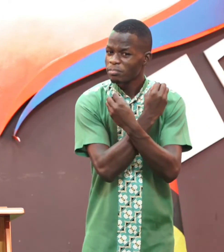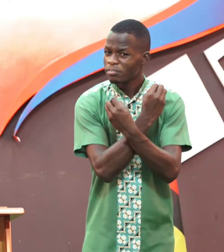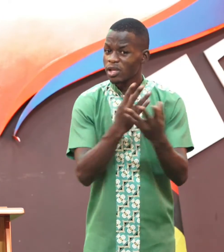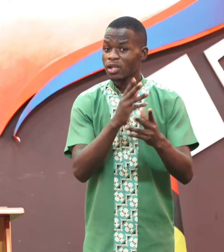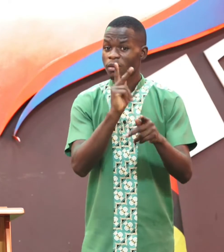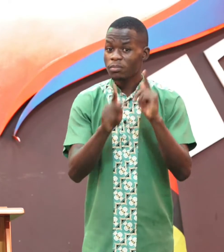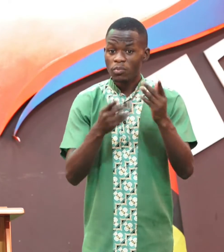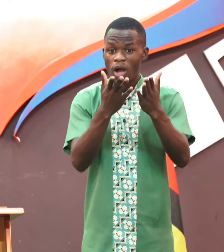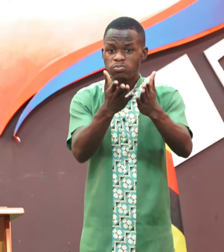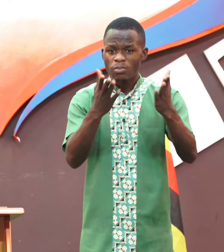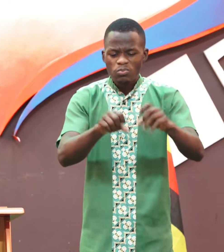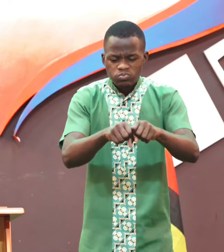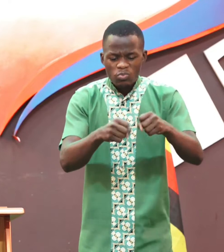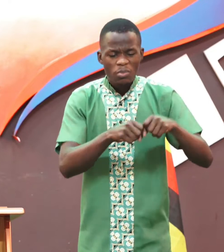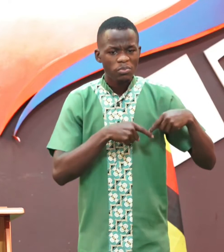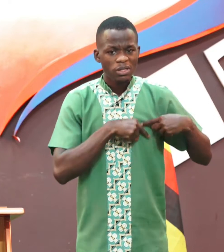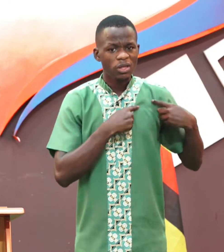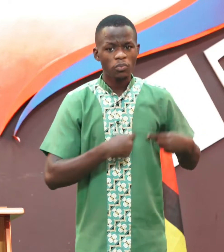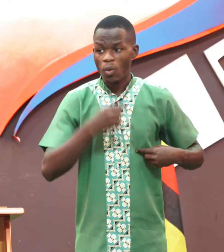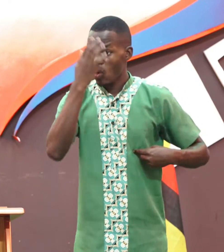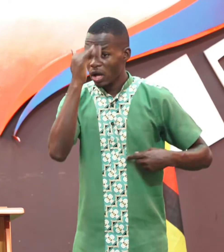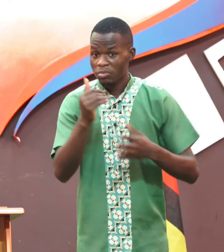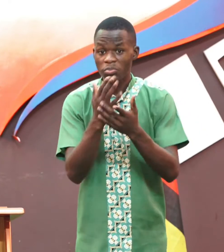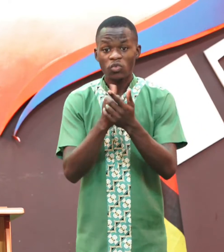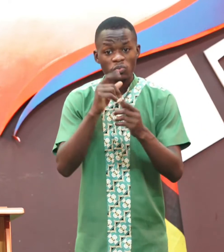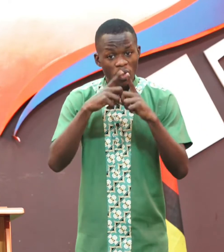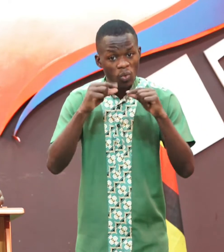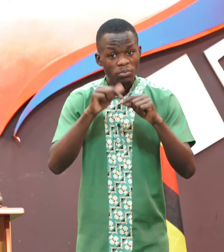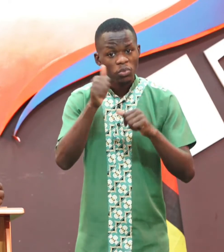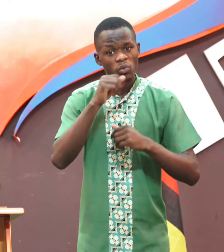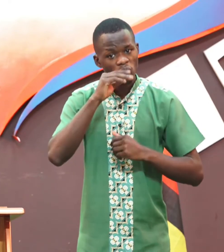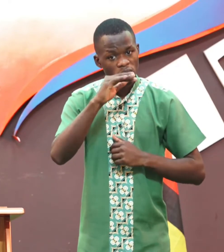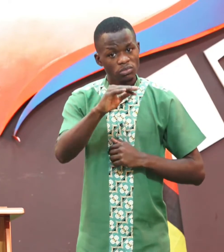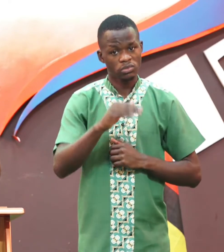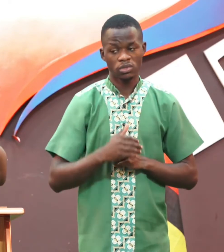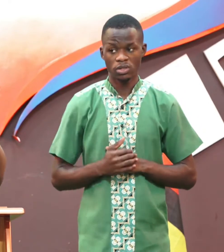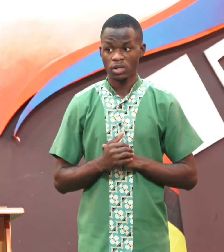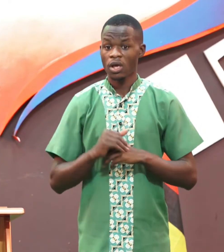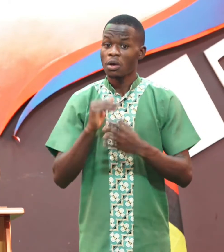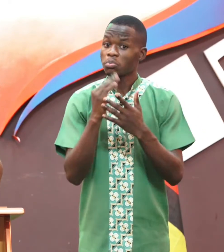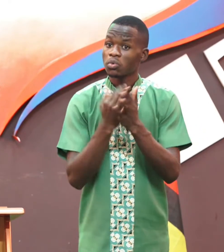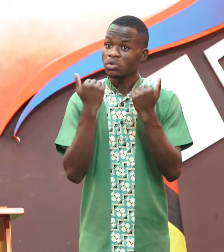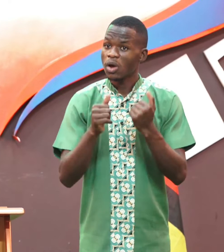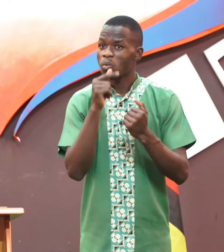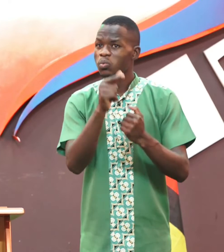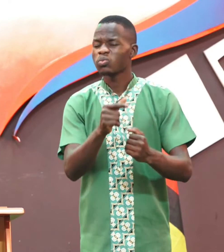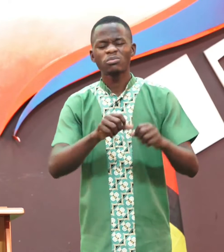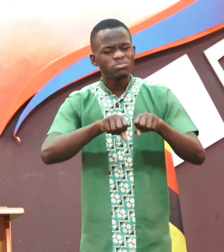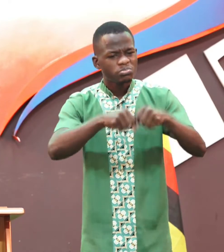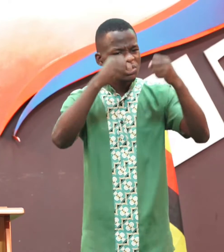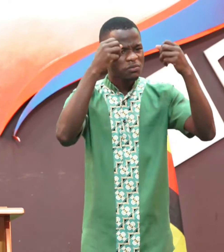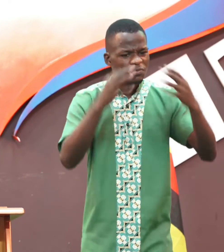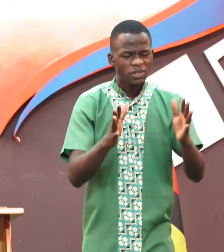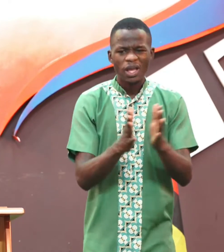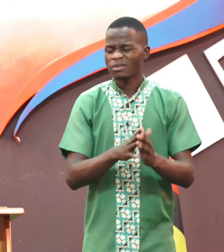bannaabwe emitima lwa bigambo bye boogedde. Many people have broken other people's hearts because of the words they speak. Kubanga gwe already wamenye kadde oli mukaawo. Because